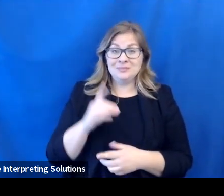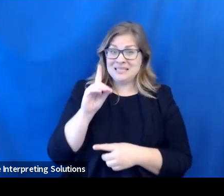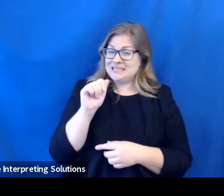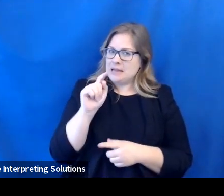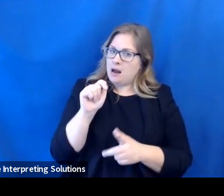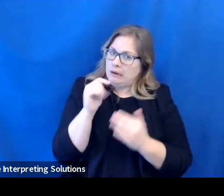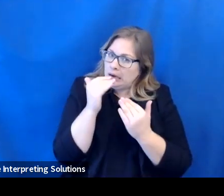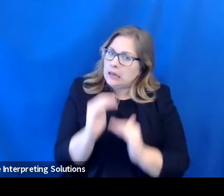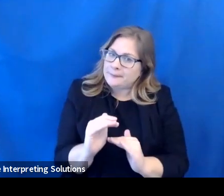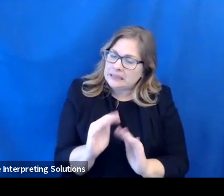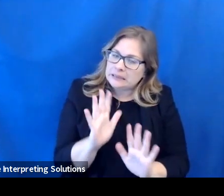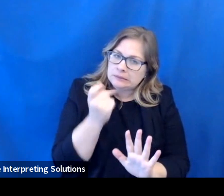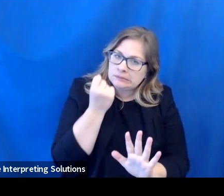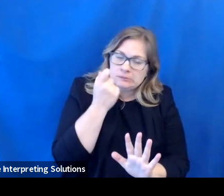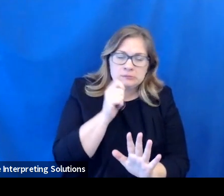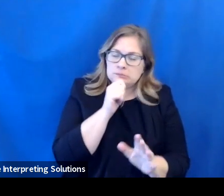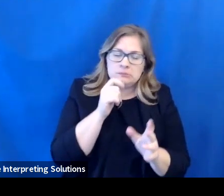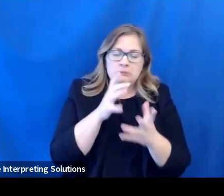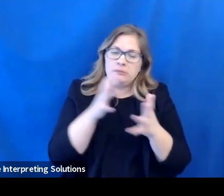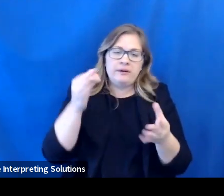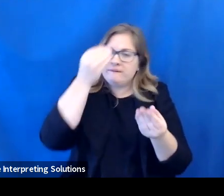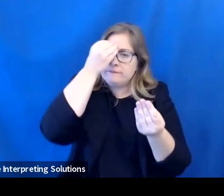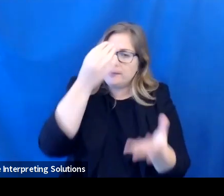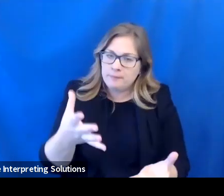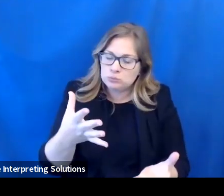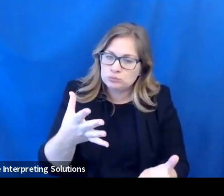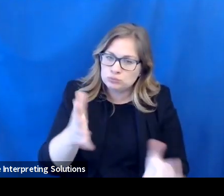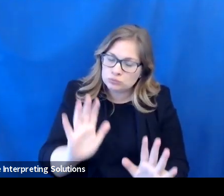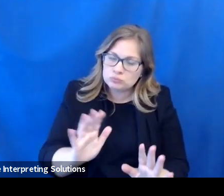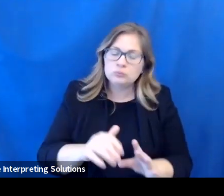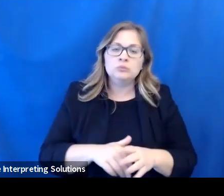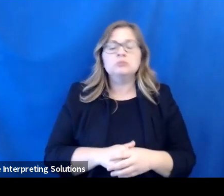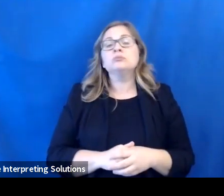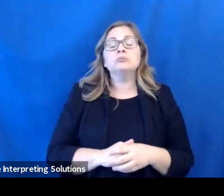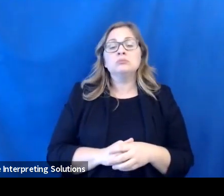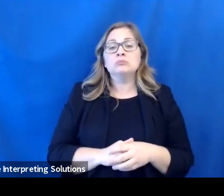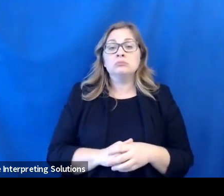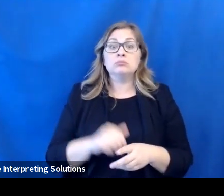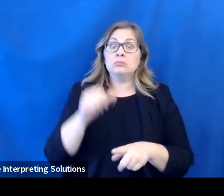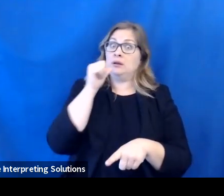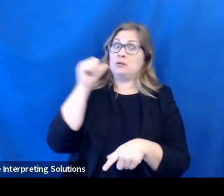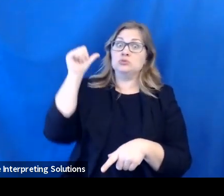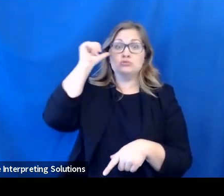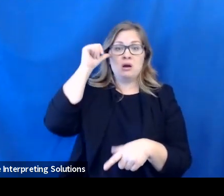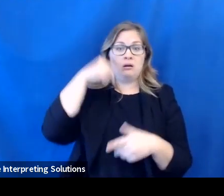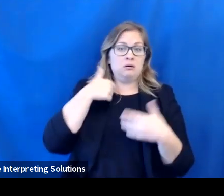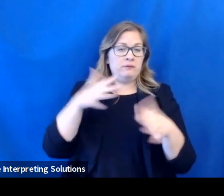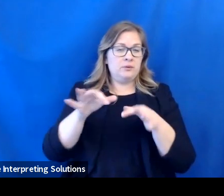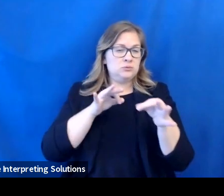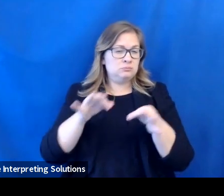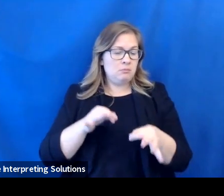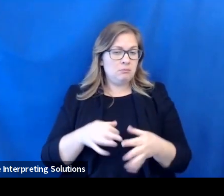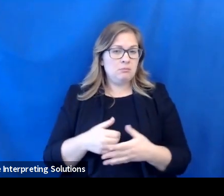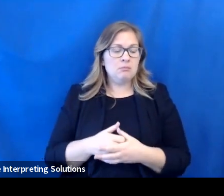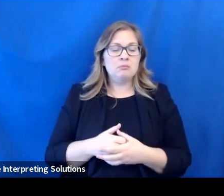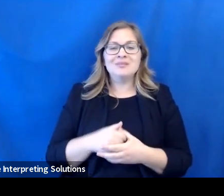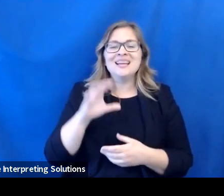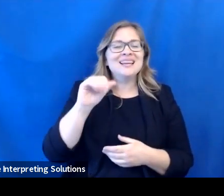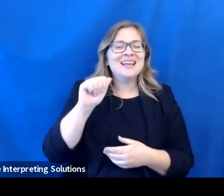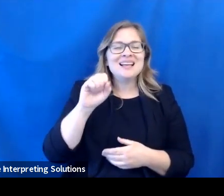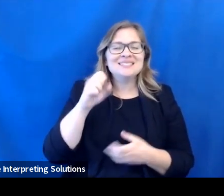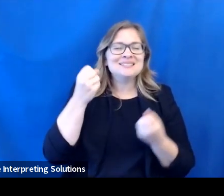us much to go on. As I had mentioned before, a significant portion of the cases do not self-report